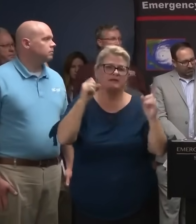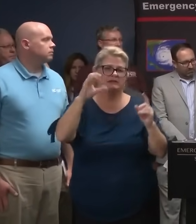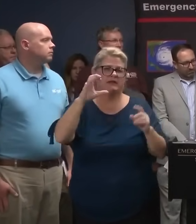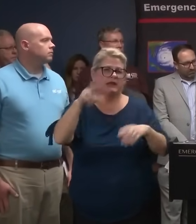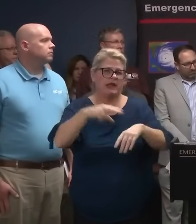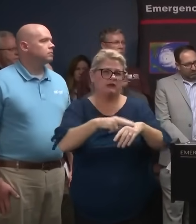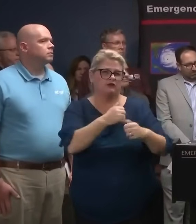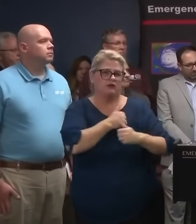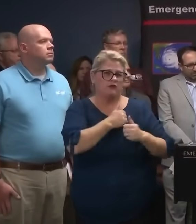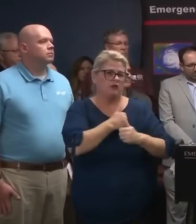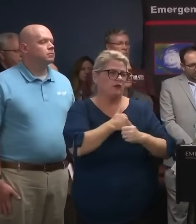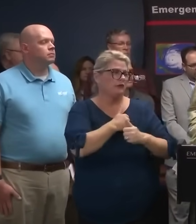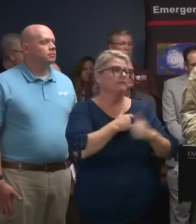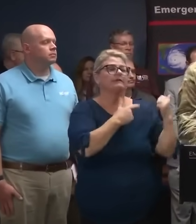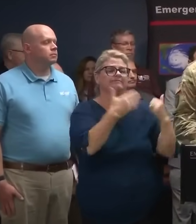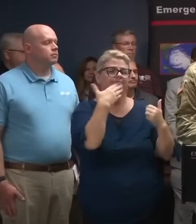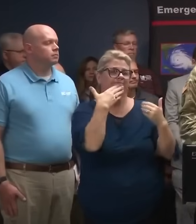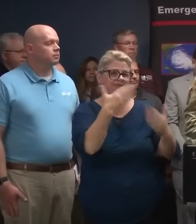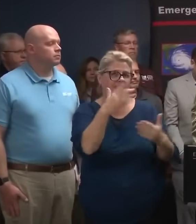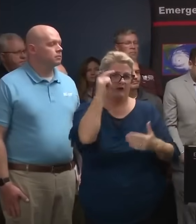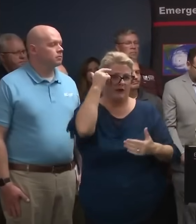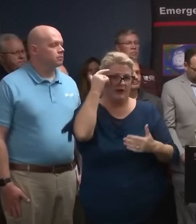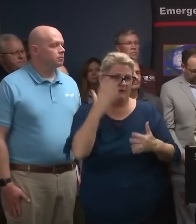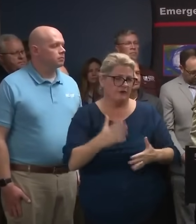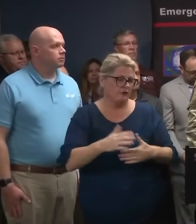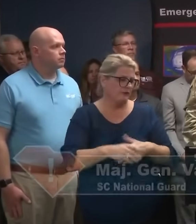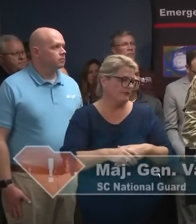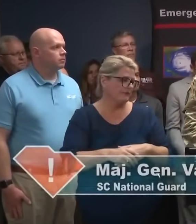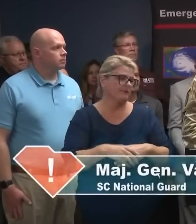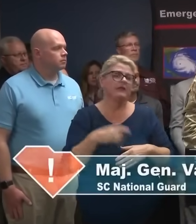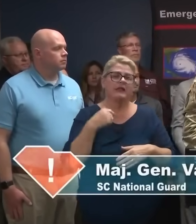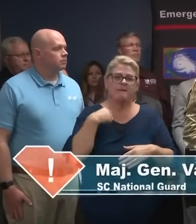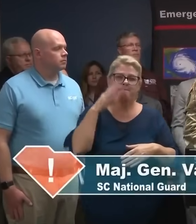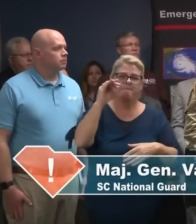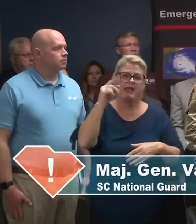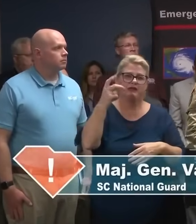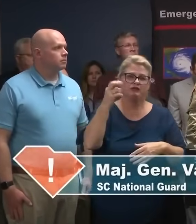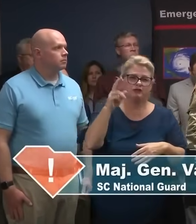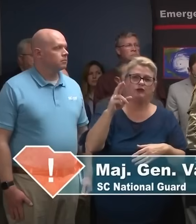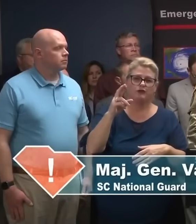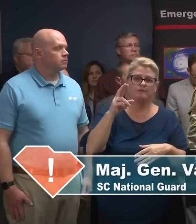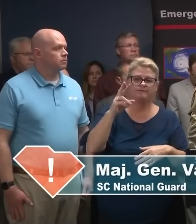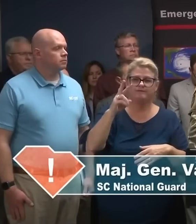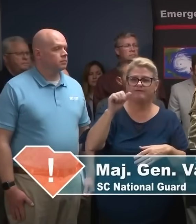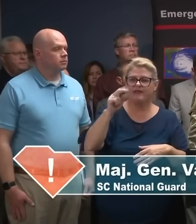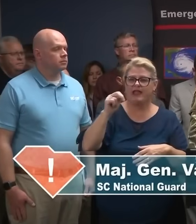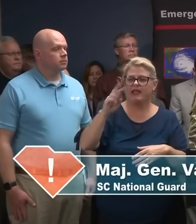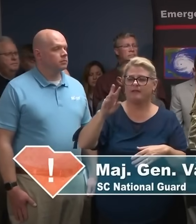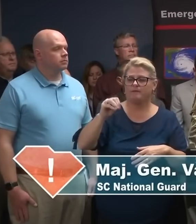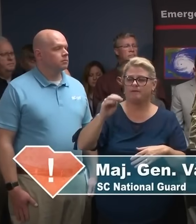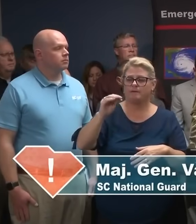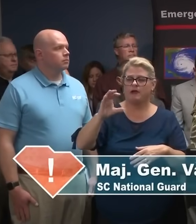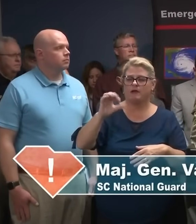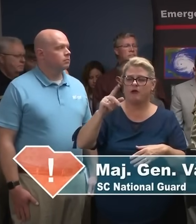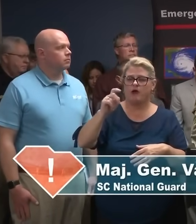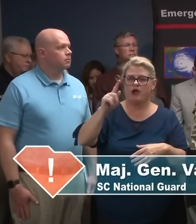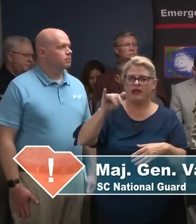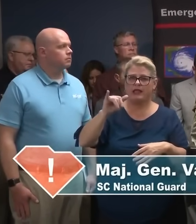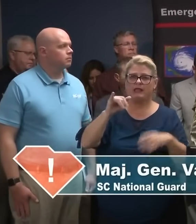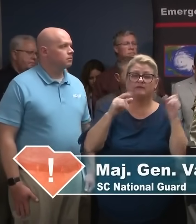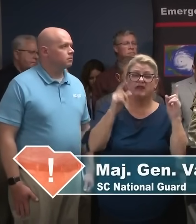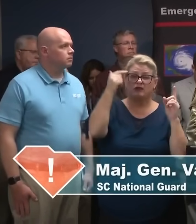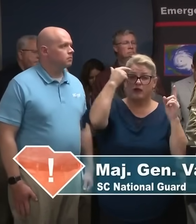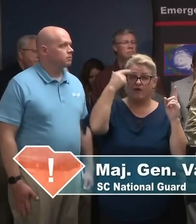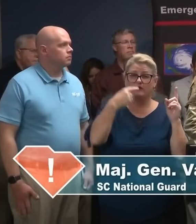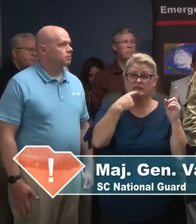Guard. Thank you, Governor. Major General Van McCarty, the Military Department of South Carolina. As the Governor initially